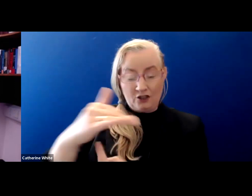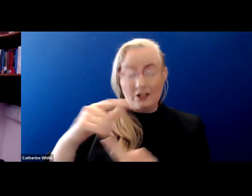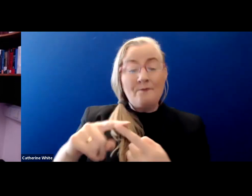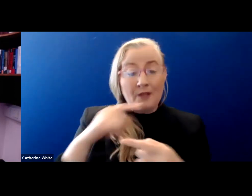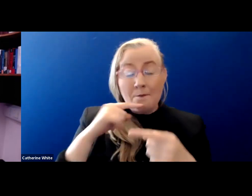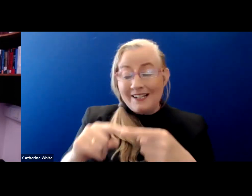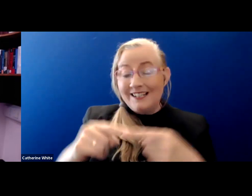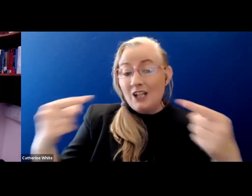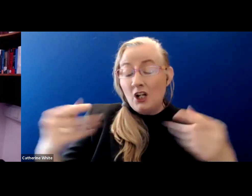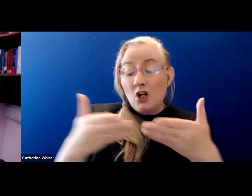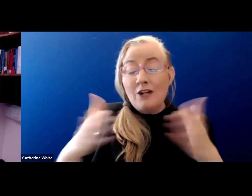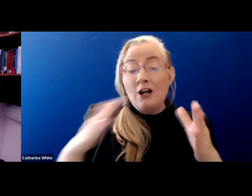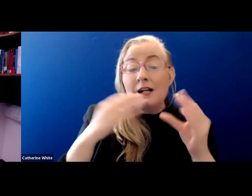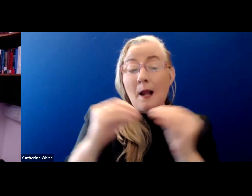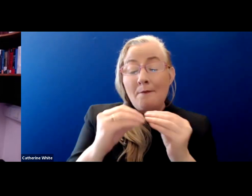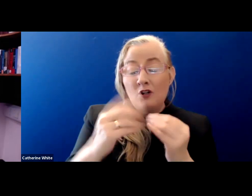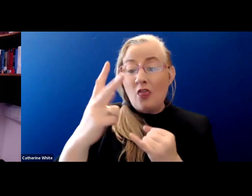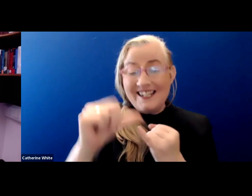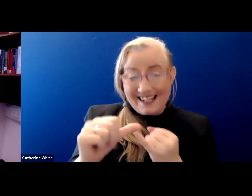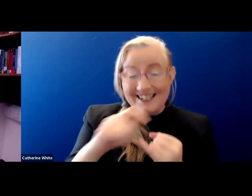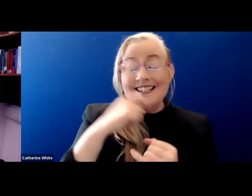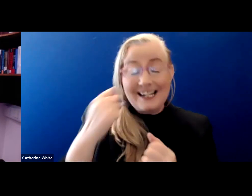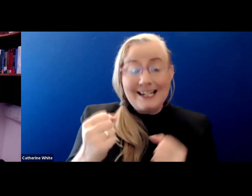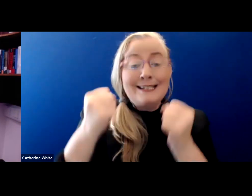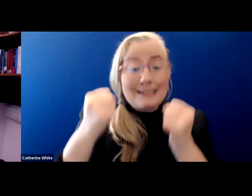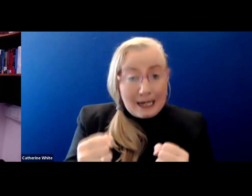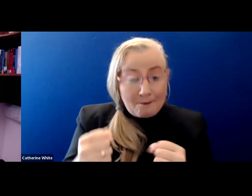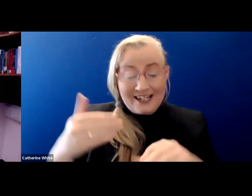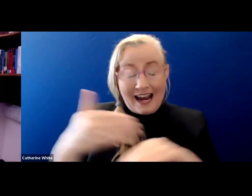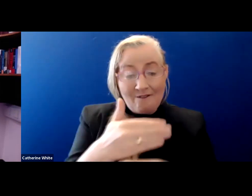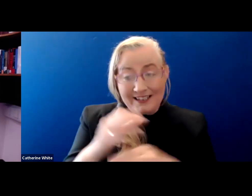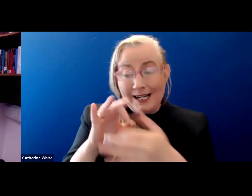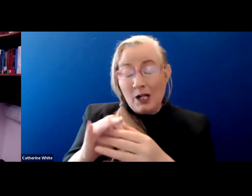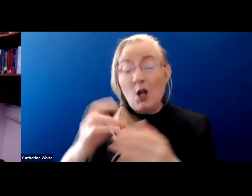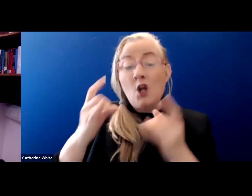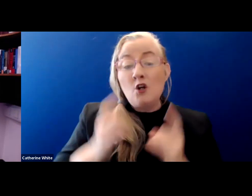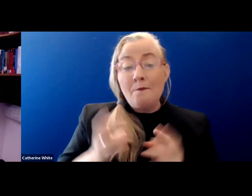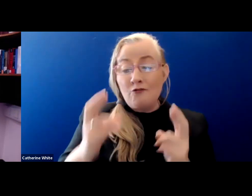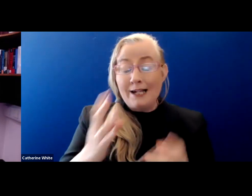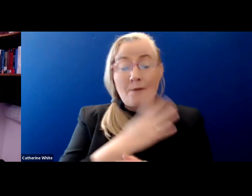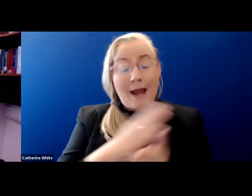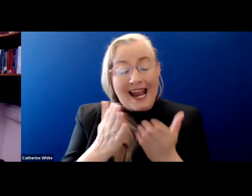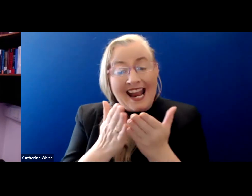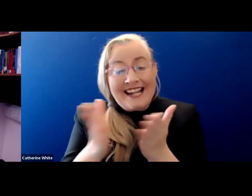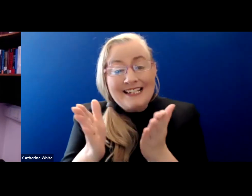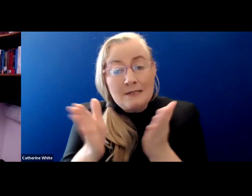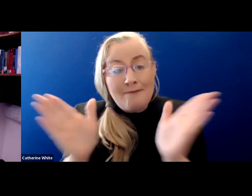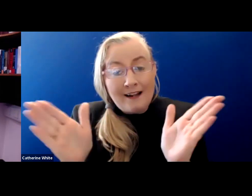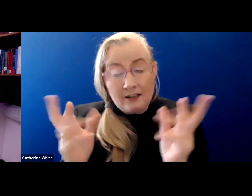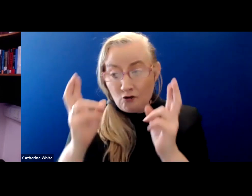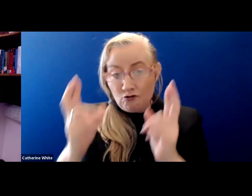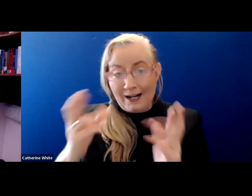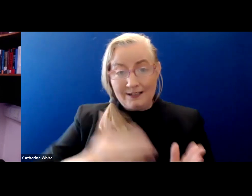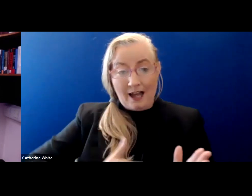General Comment 36 can be seen as a deliberate effort on the part of the Human Rights Committee to expand the scope of the right to life